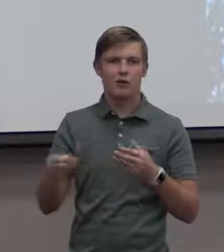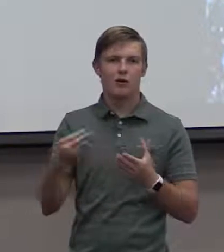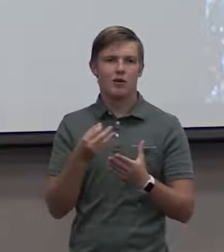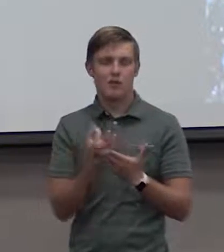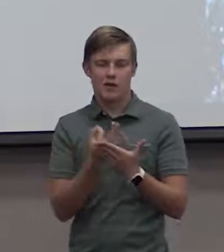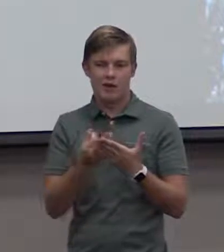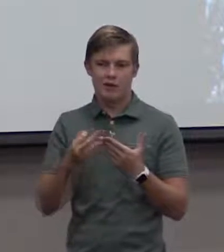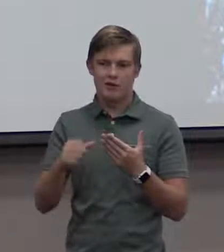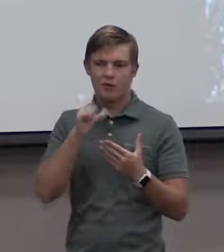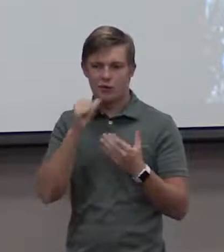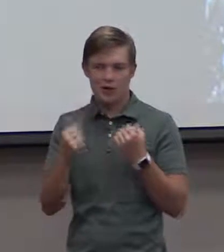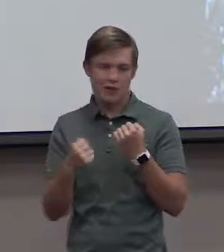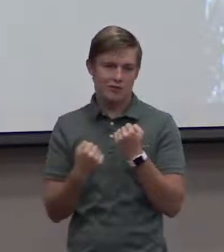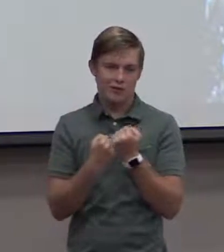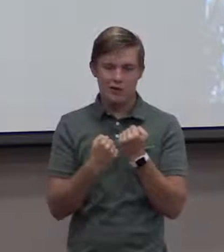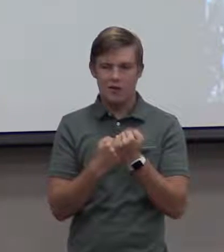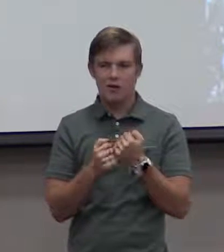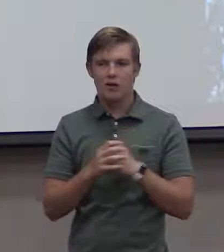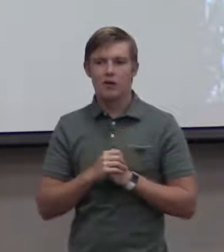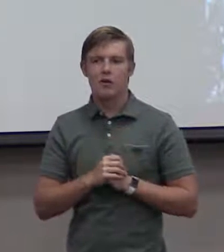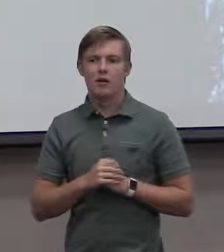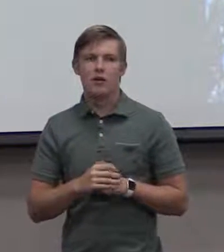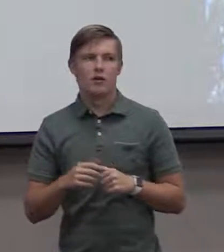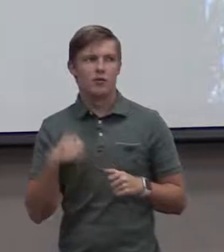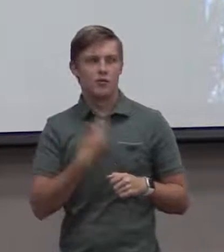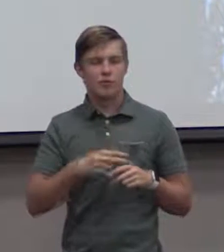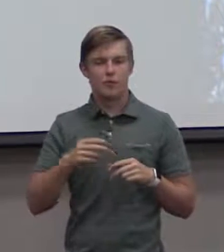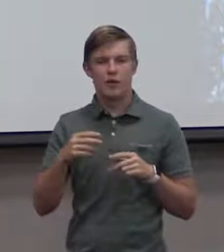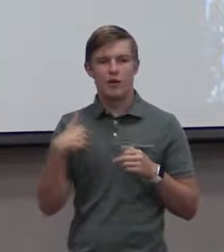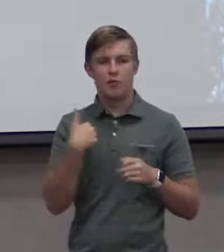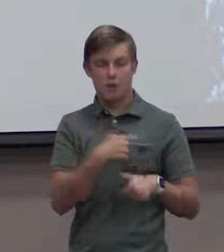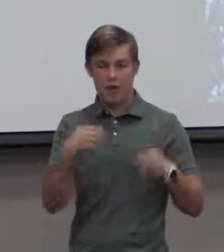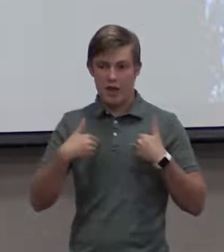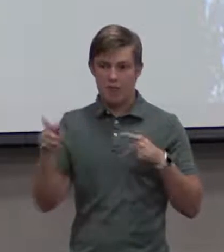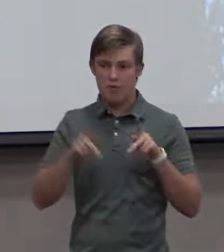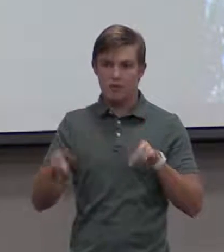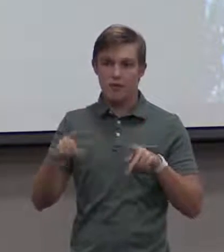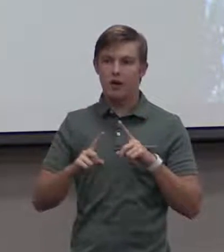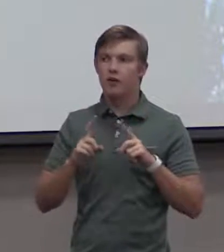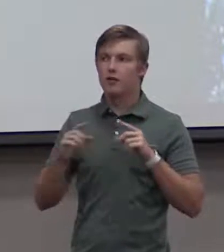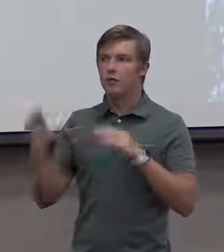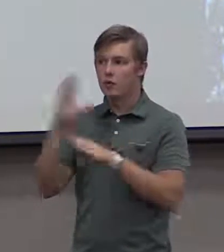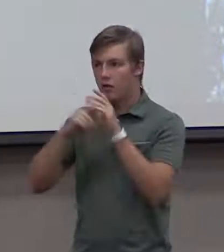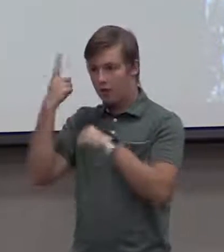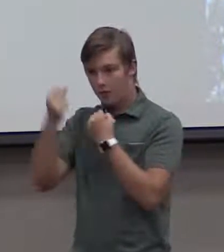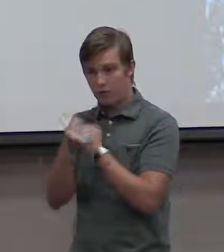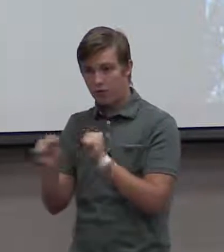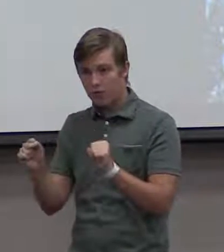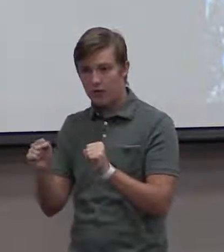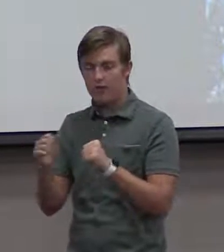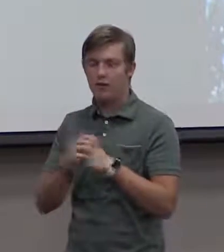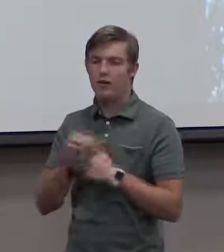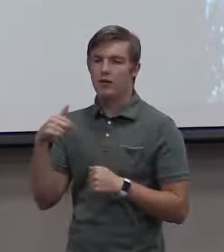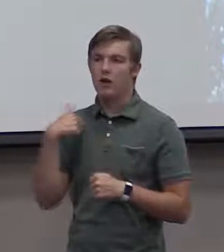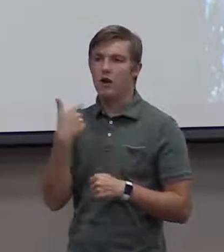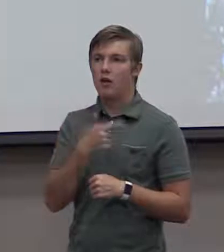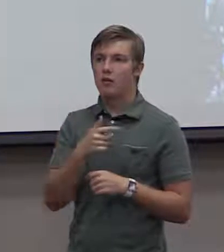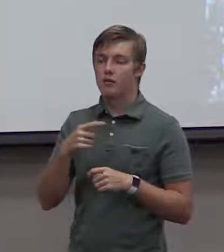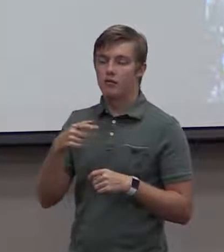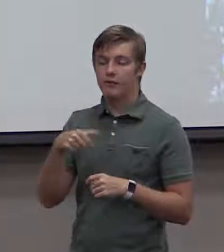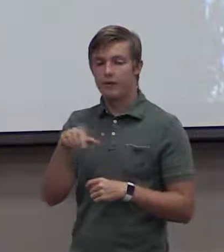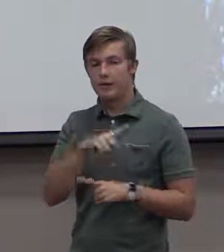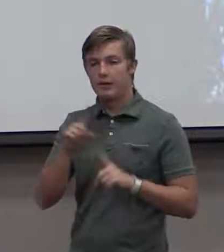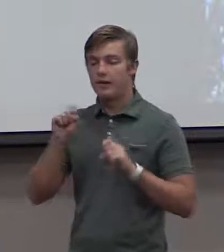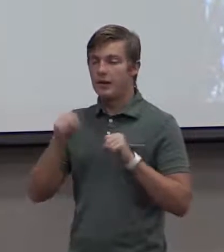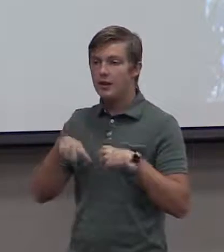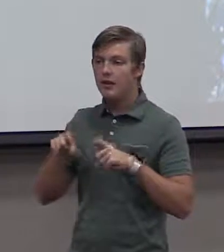like looking for some stability, looking for some answers, looking for some safety, and they should look to the church and see there's something different going on over